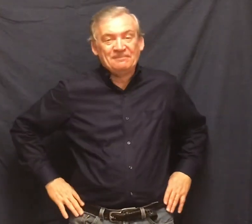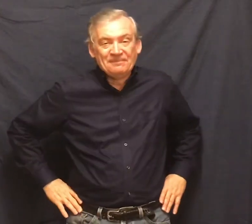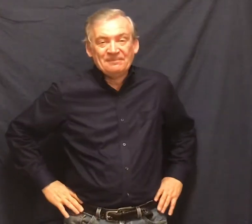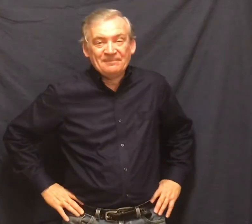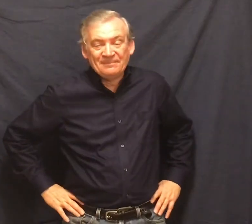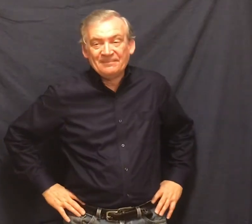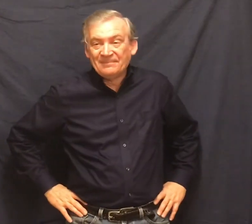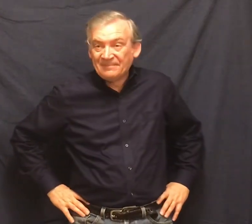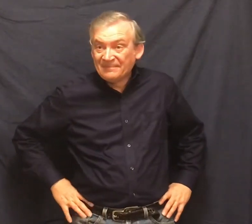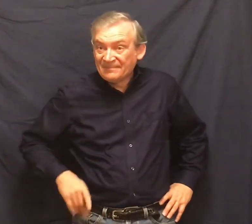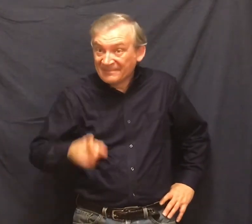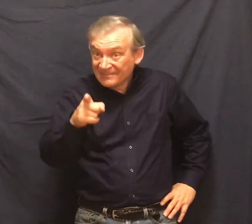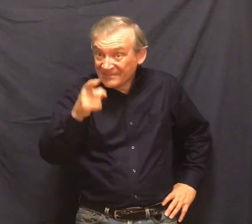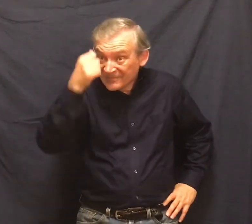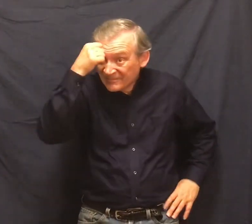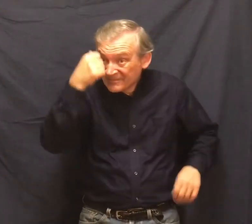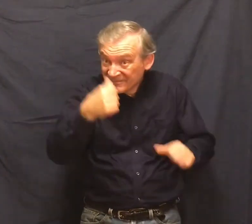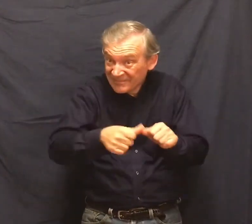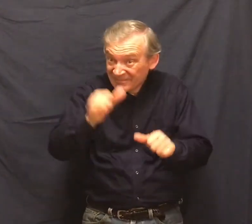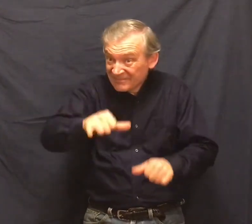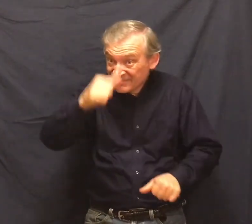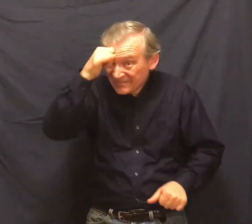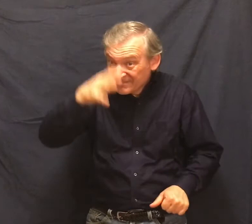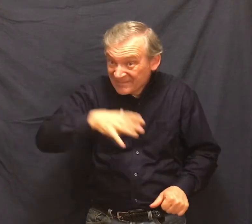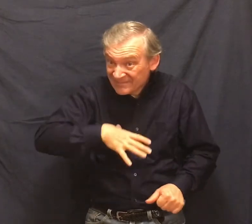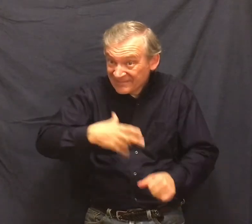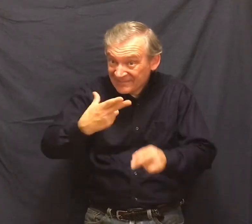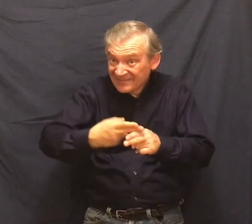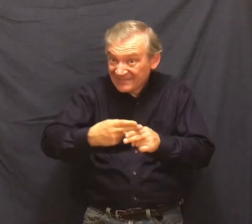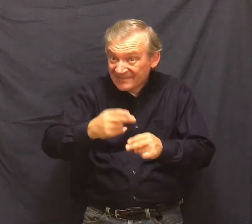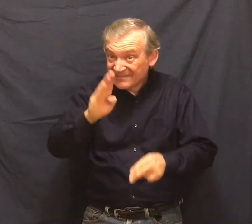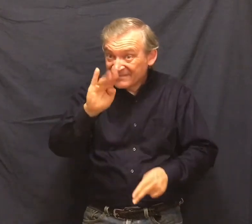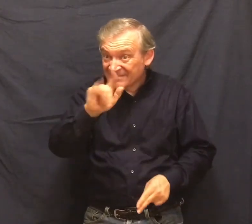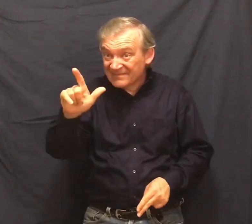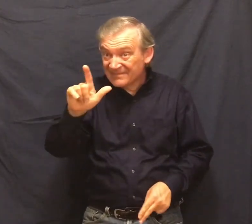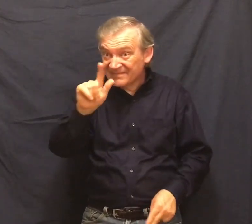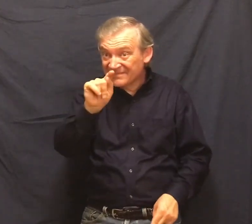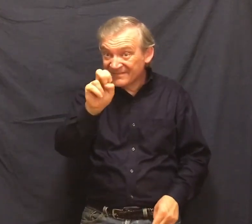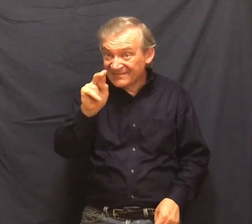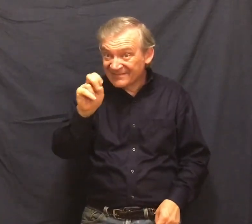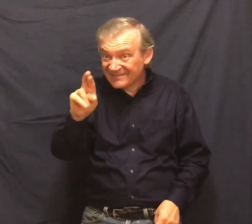Don't you remember Bill Tenner? Worked here about 3 months ago?